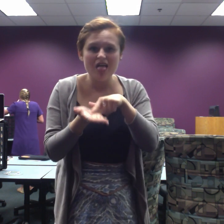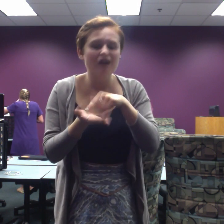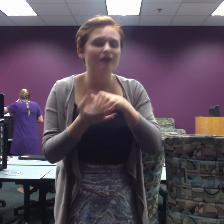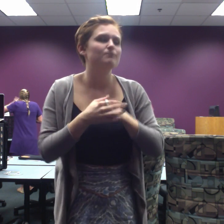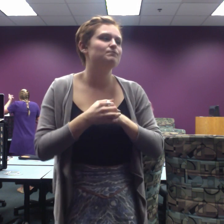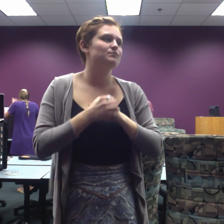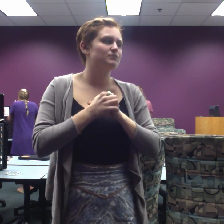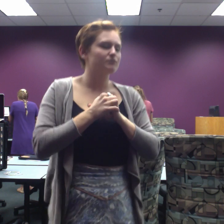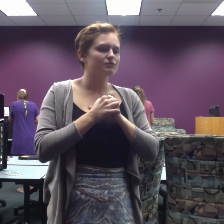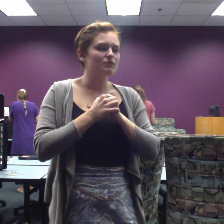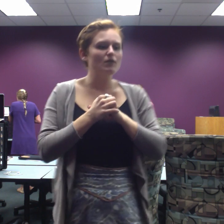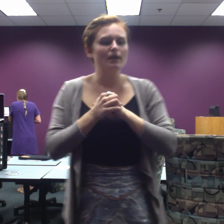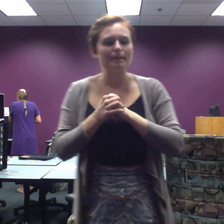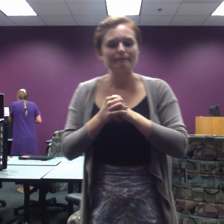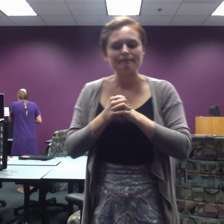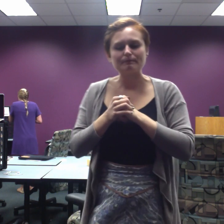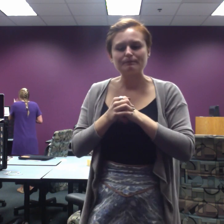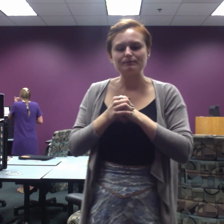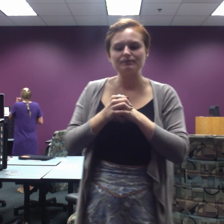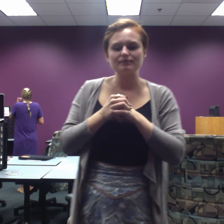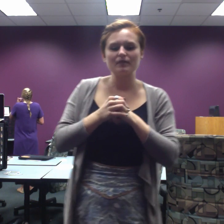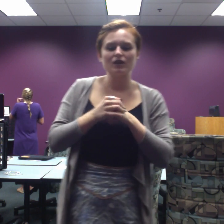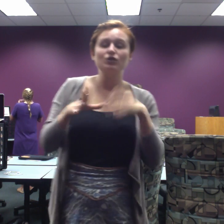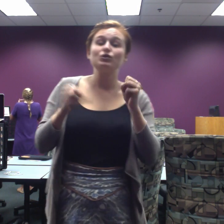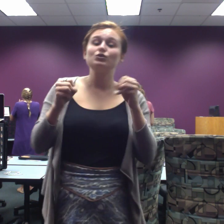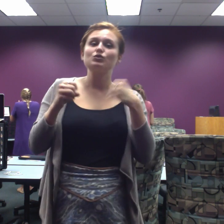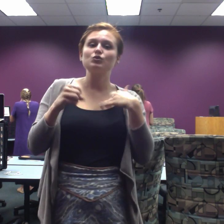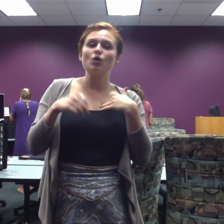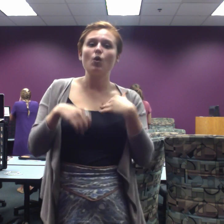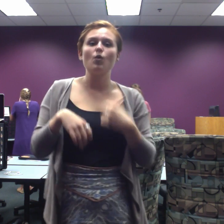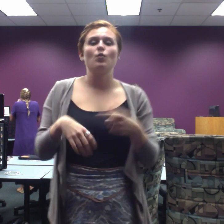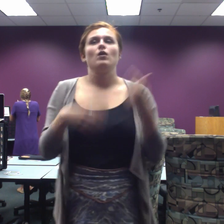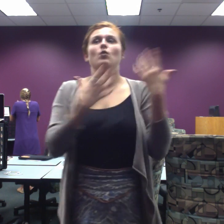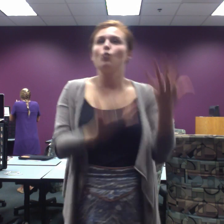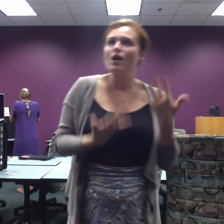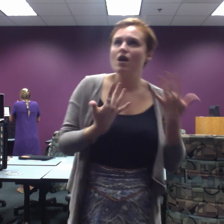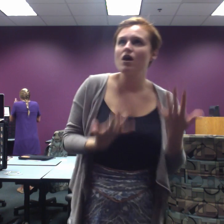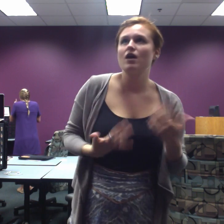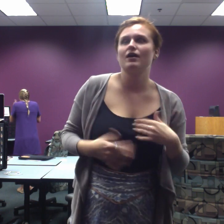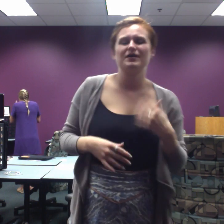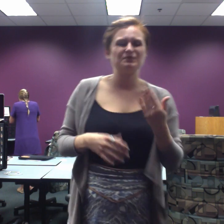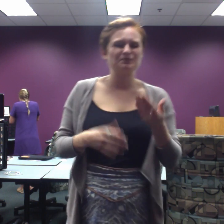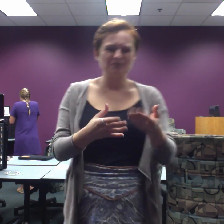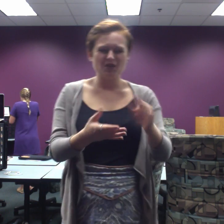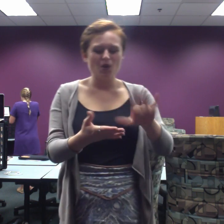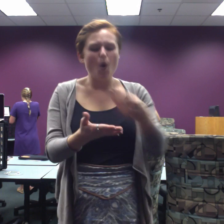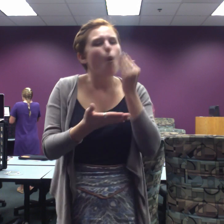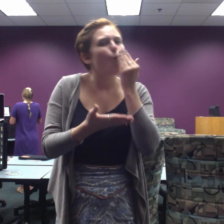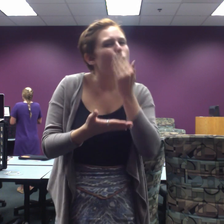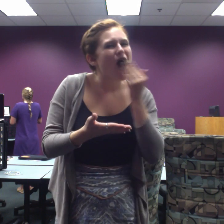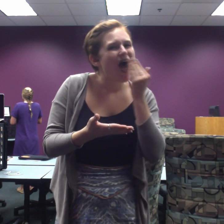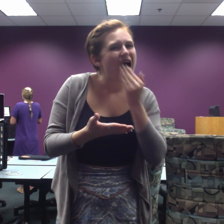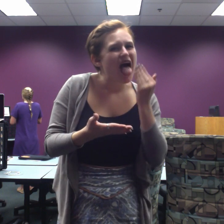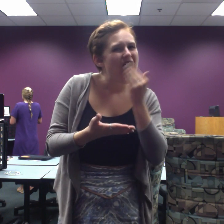this lesson. So in between times, you'll be wiping your tongue off so that it's kind of clean before you start. You don't mix